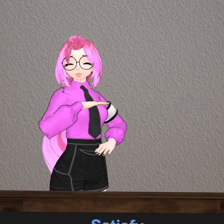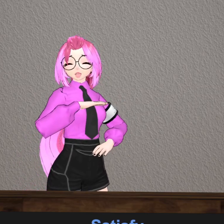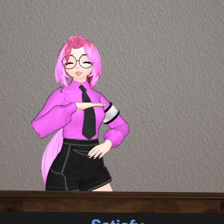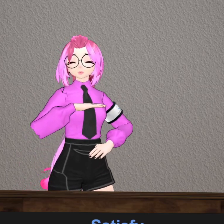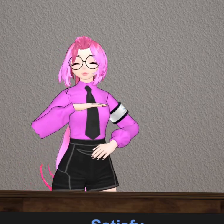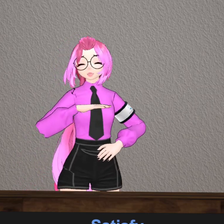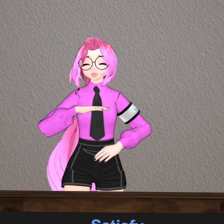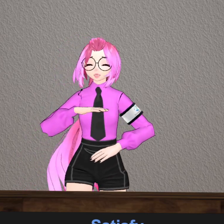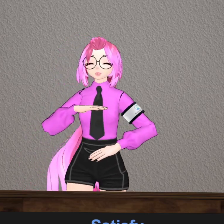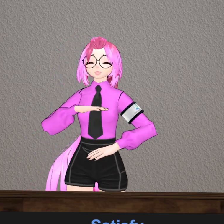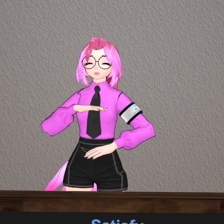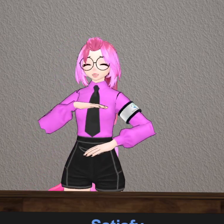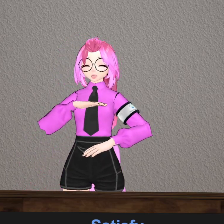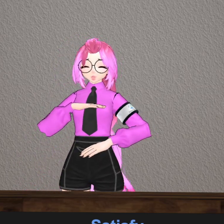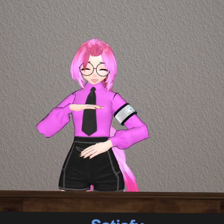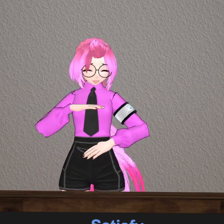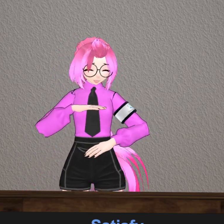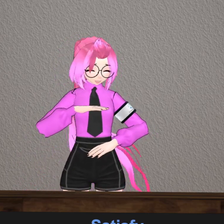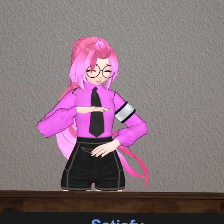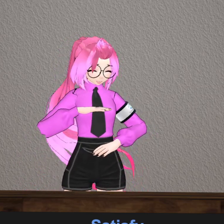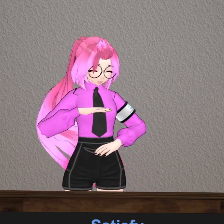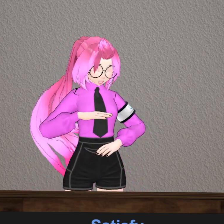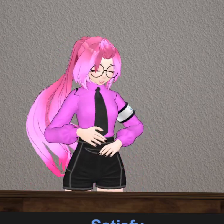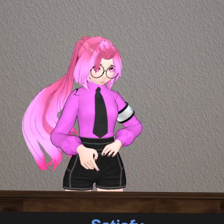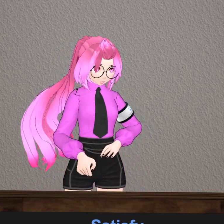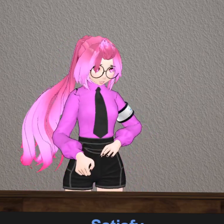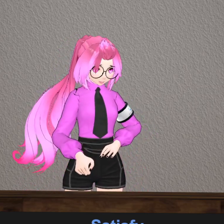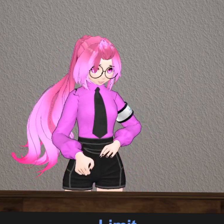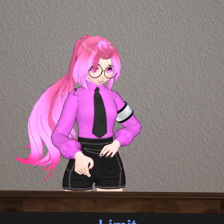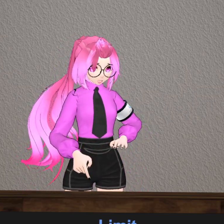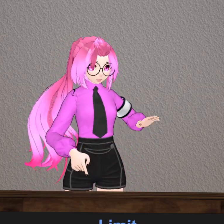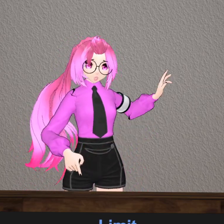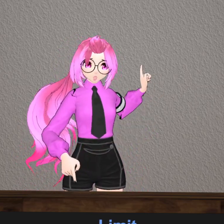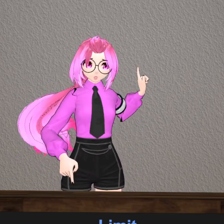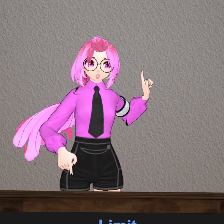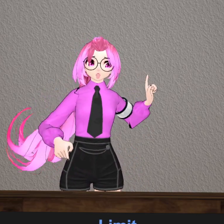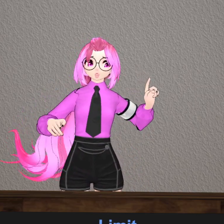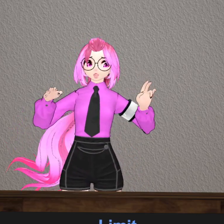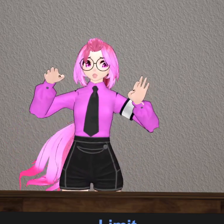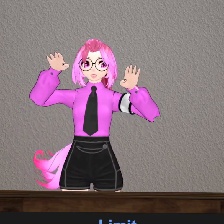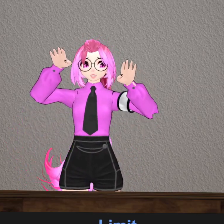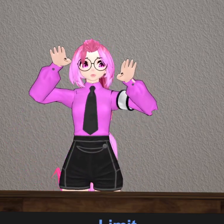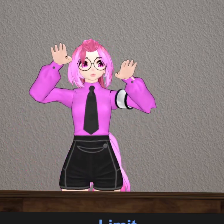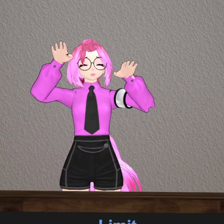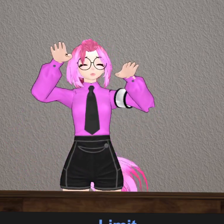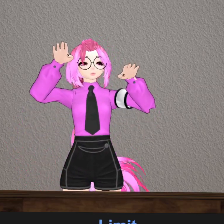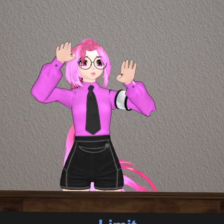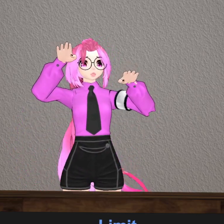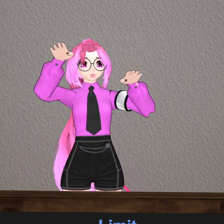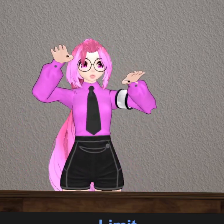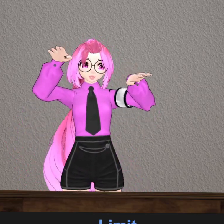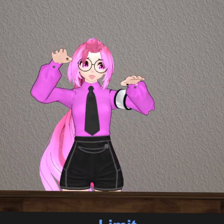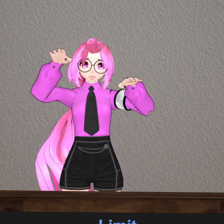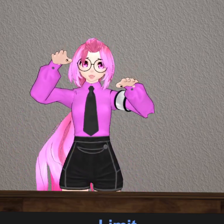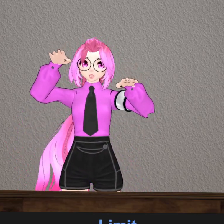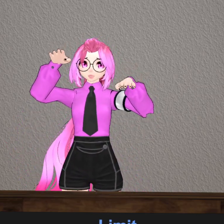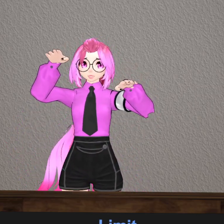Satisfy. So the difference between limits and satisfy is quite subtle. If you remember how to sign limit, we're making sure that we're